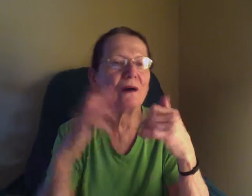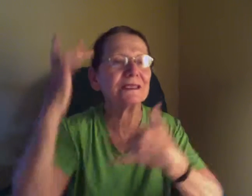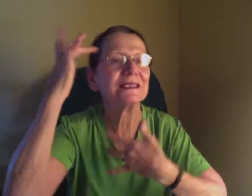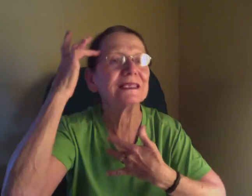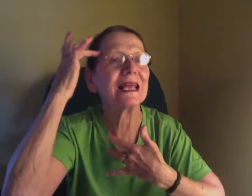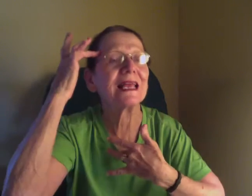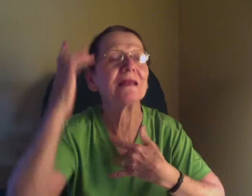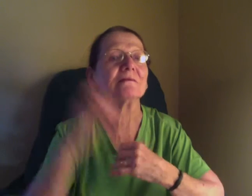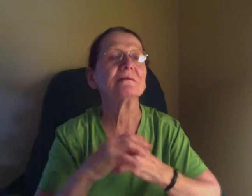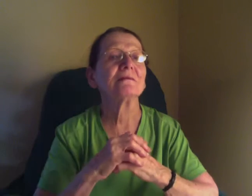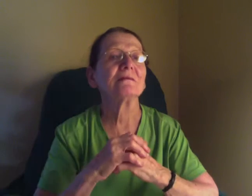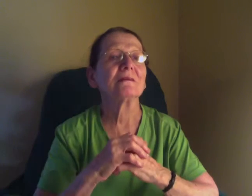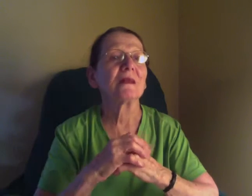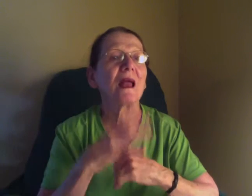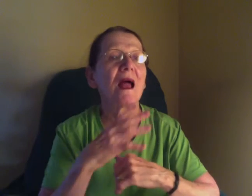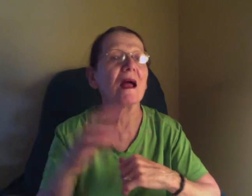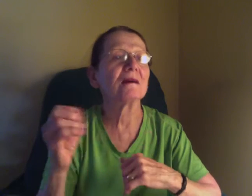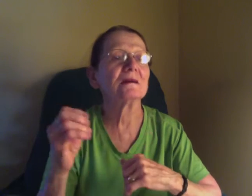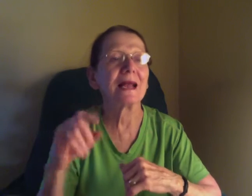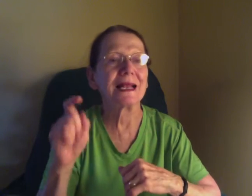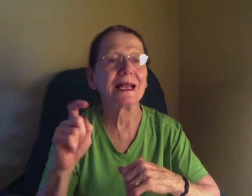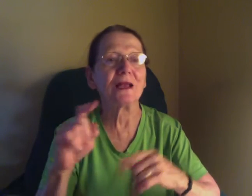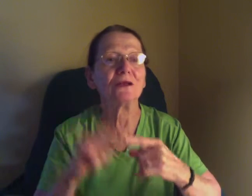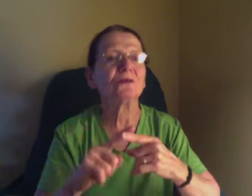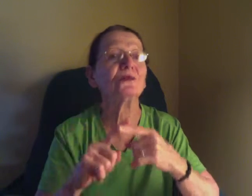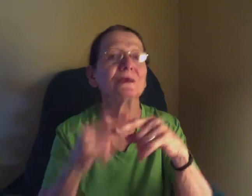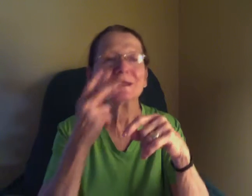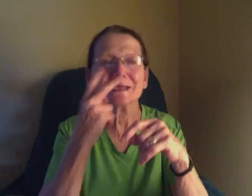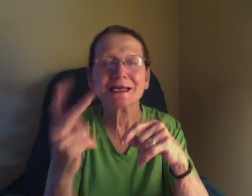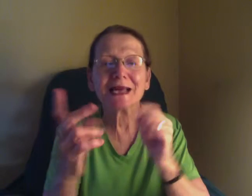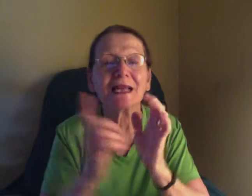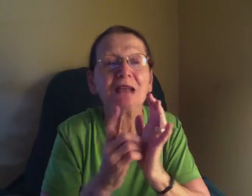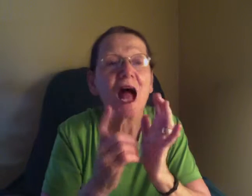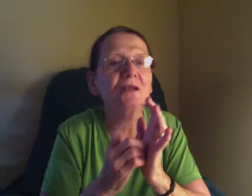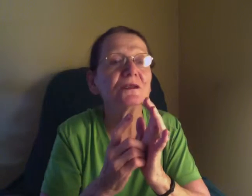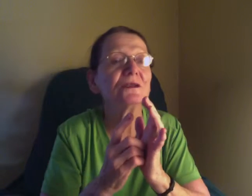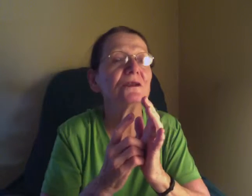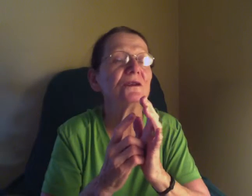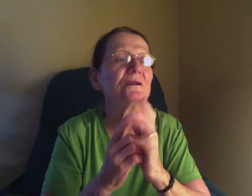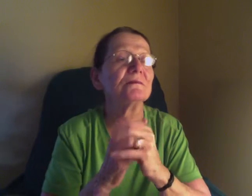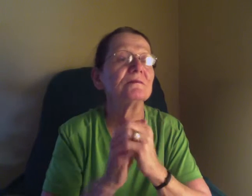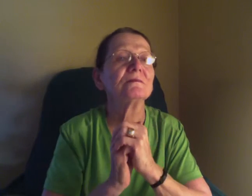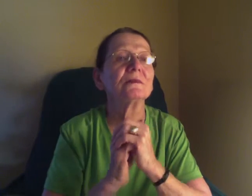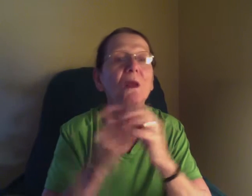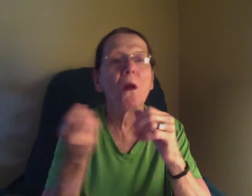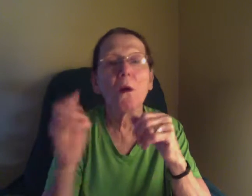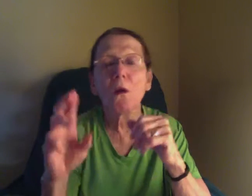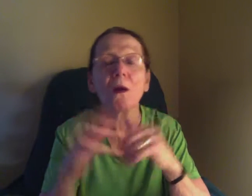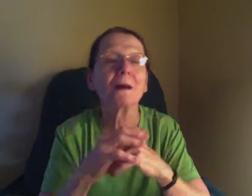for a bit.